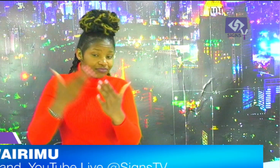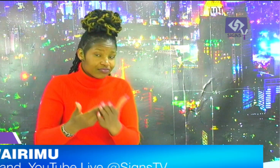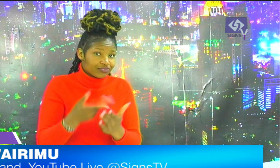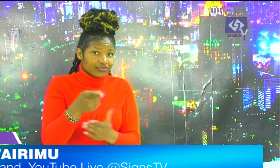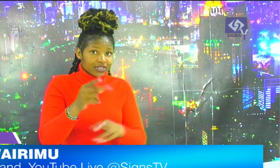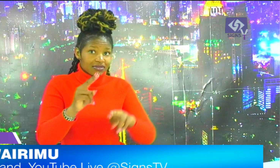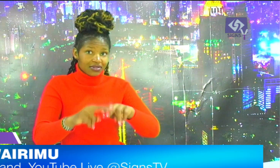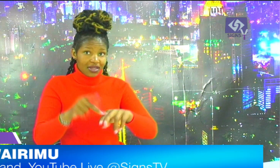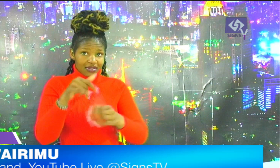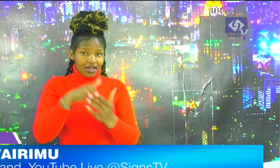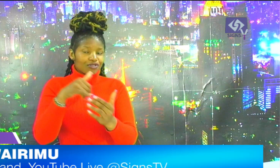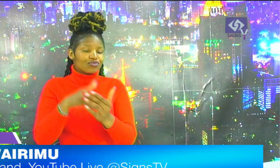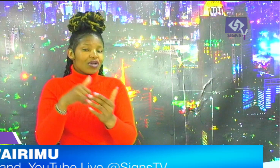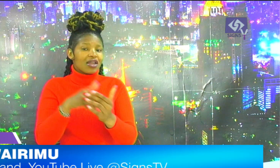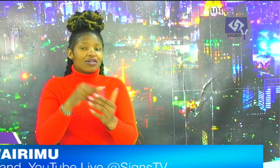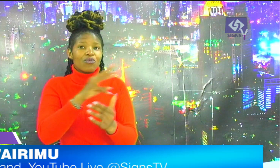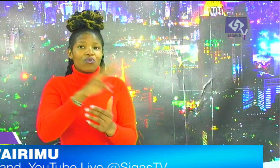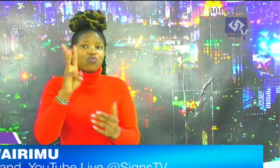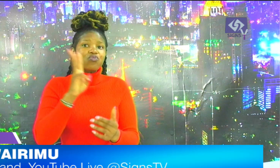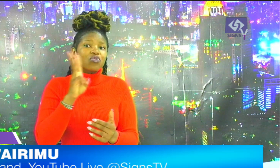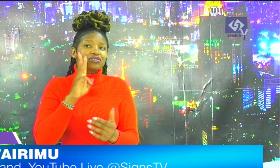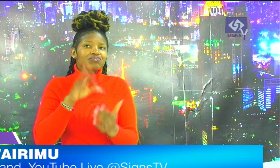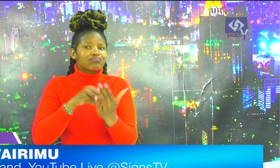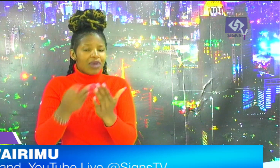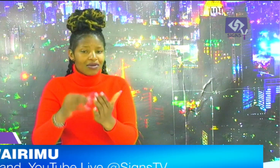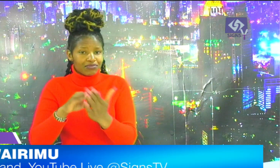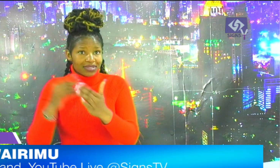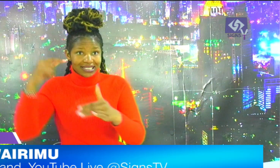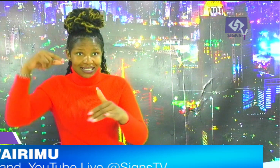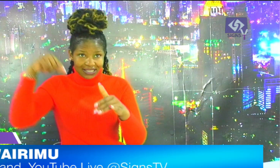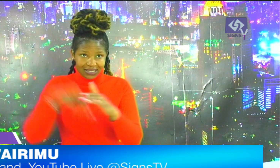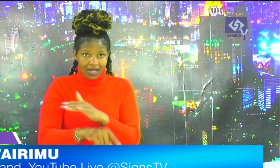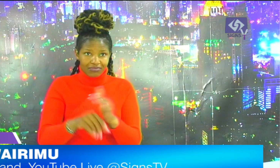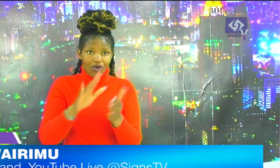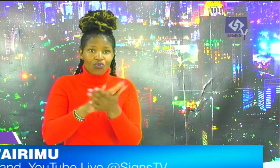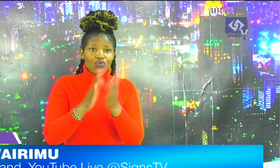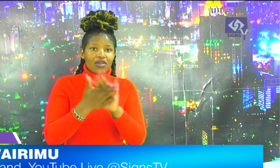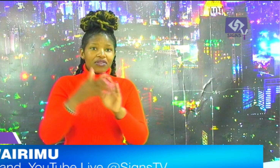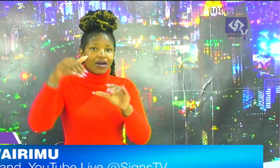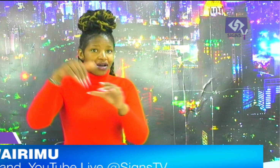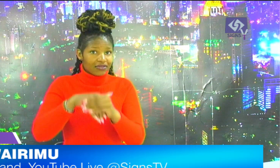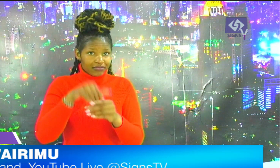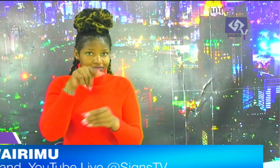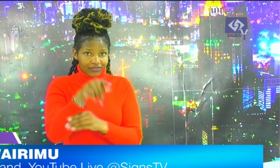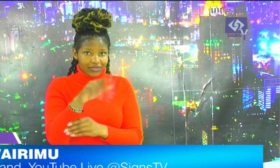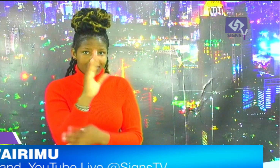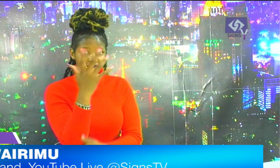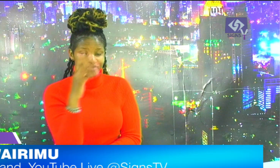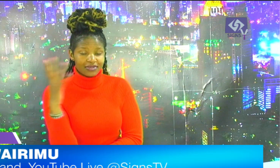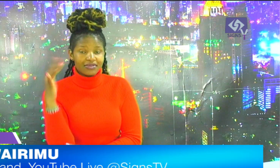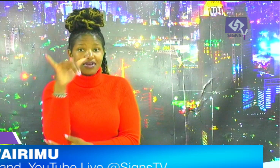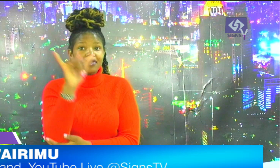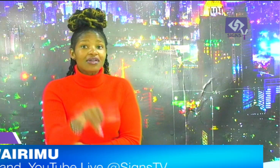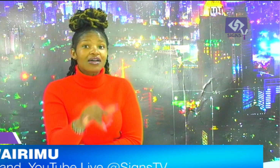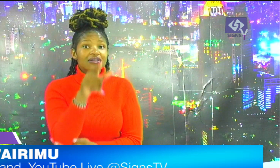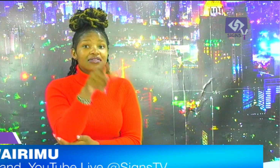Other scene sites include waterfall deep within the forest that it's also endowed with giant